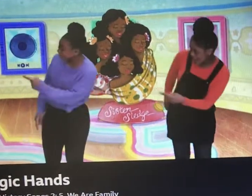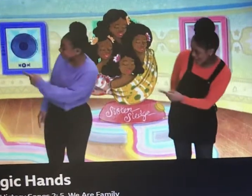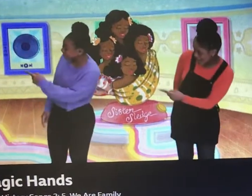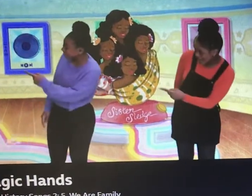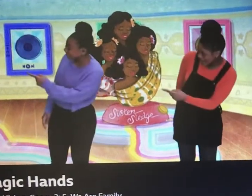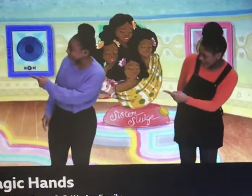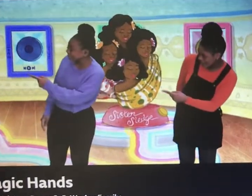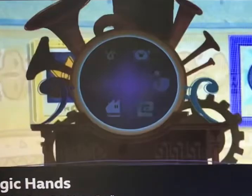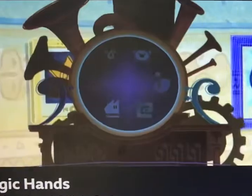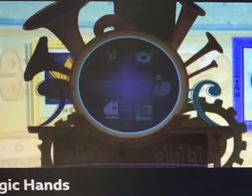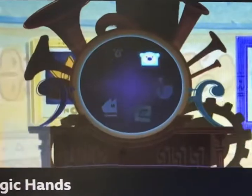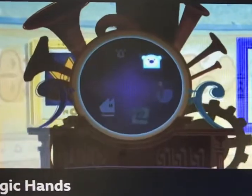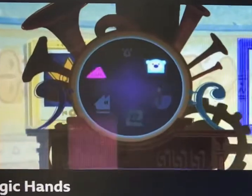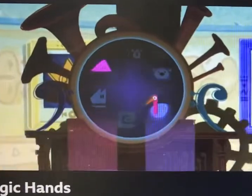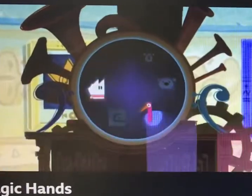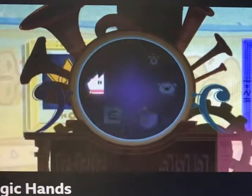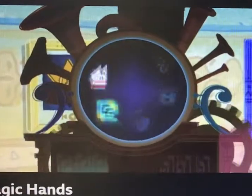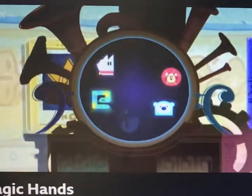3, 2, 1, go!